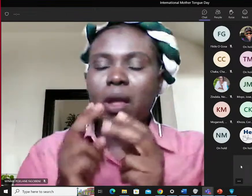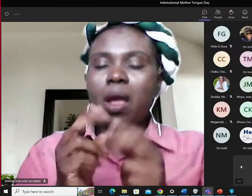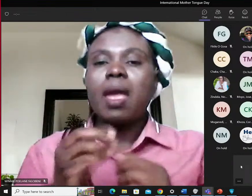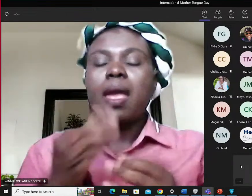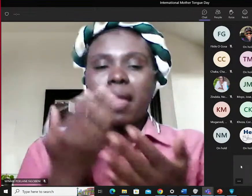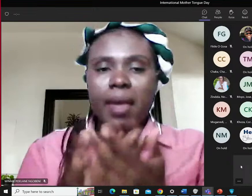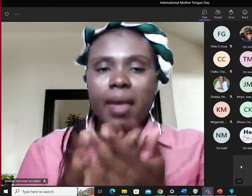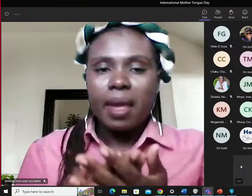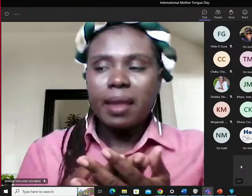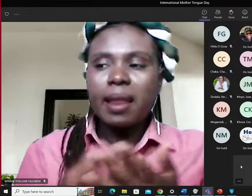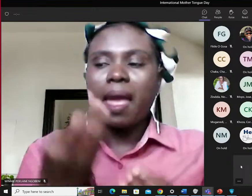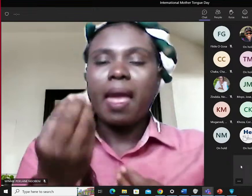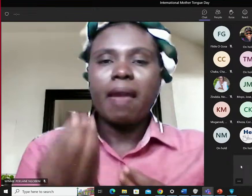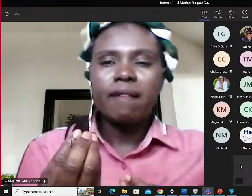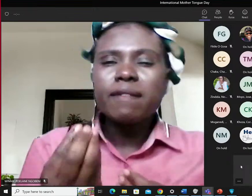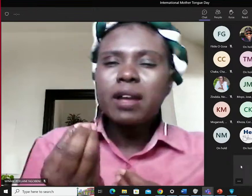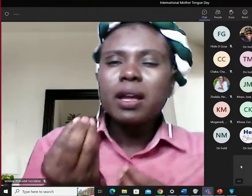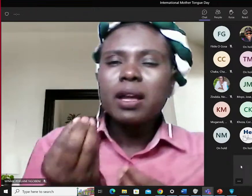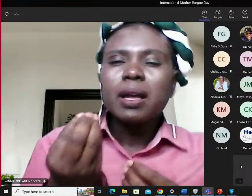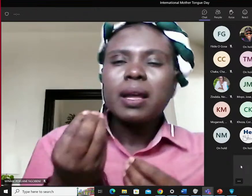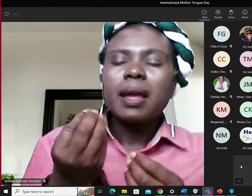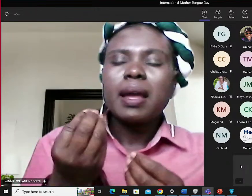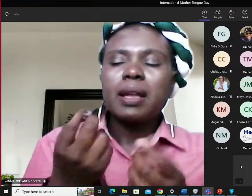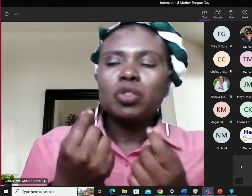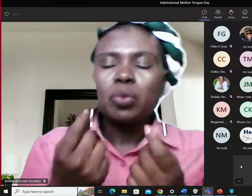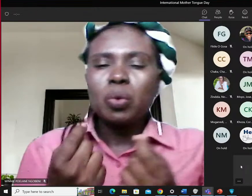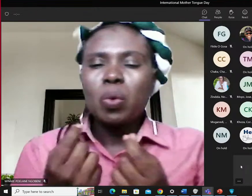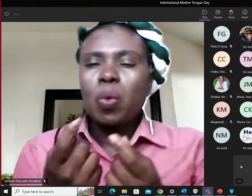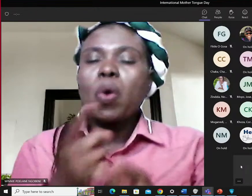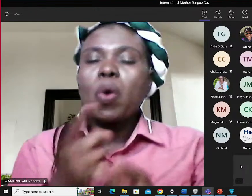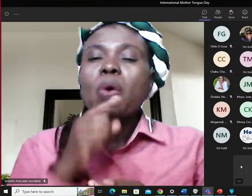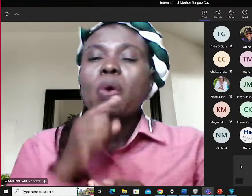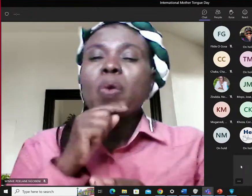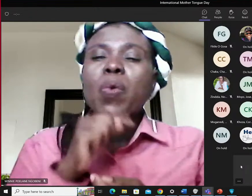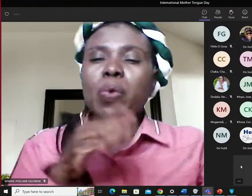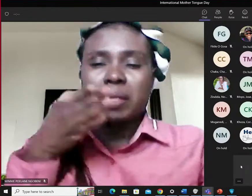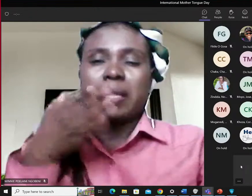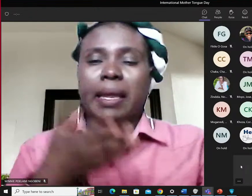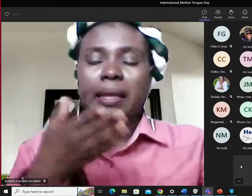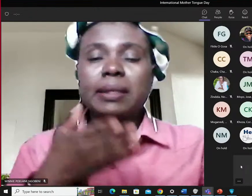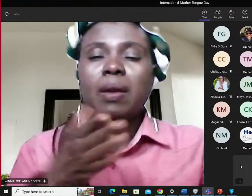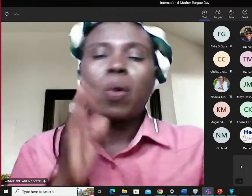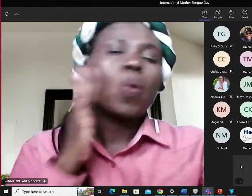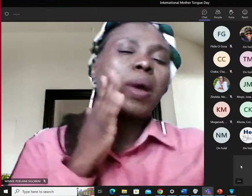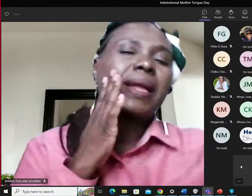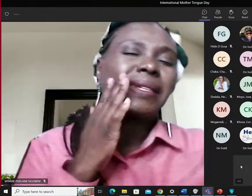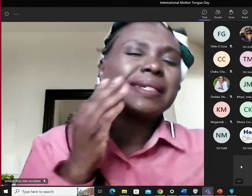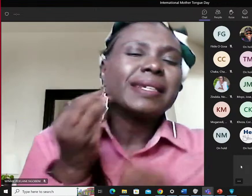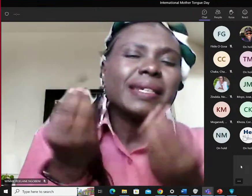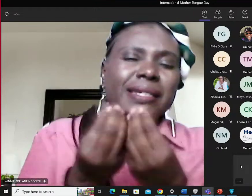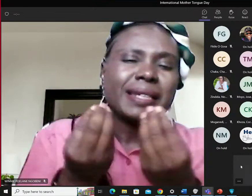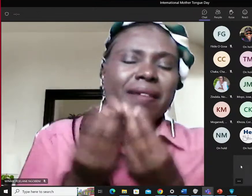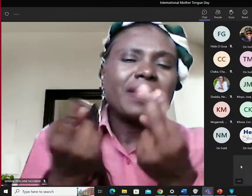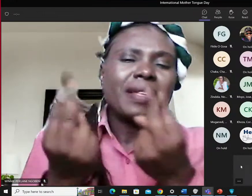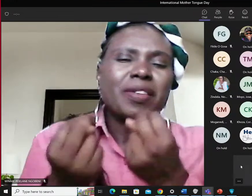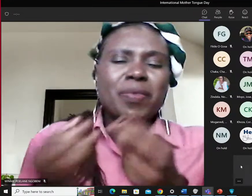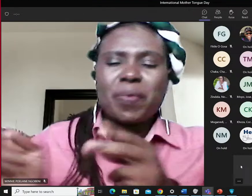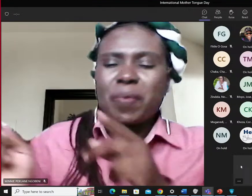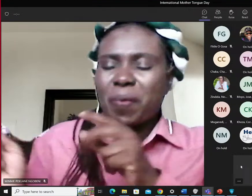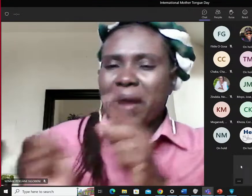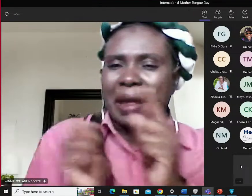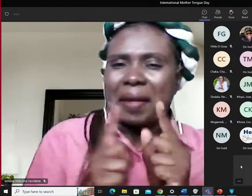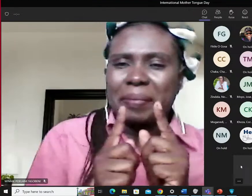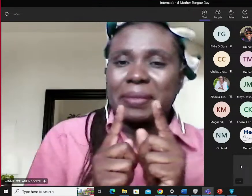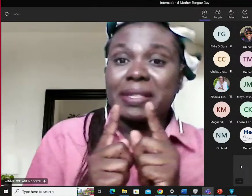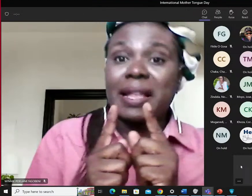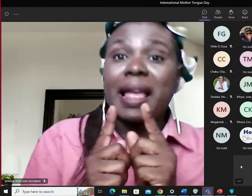colleges can still make use of them. Because when, when something new comes in, people are